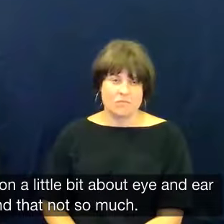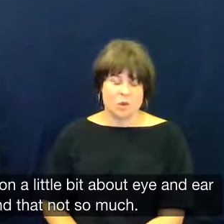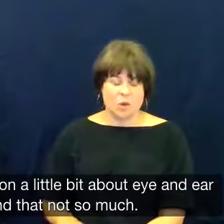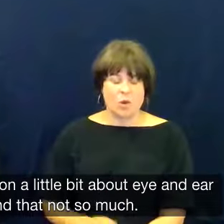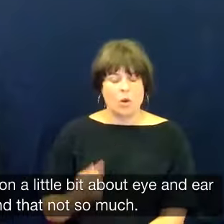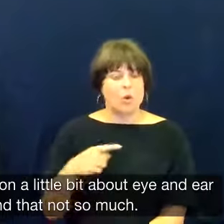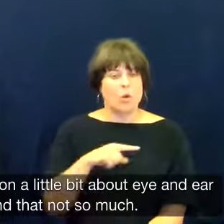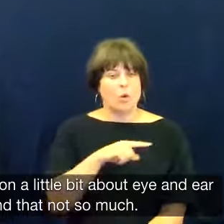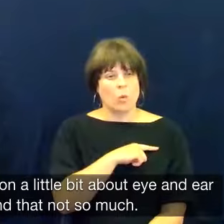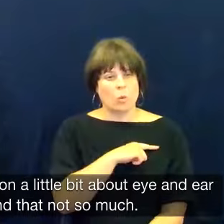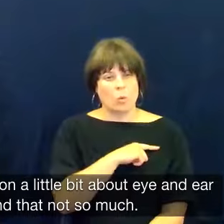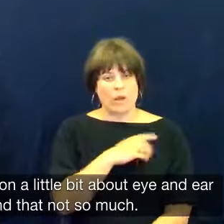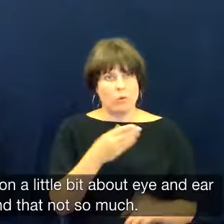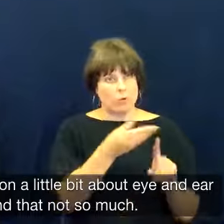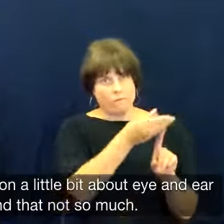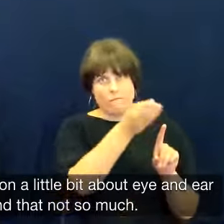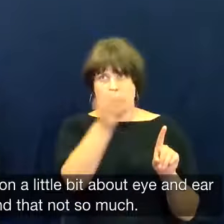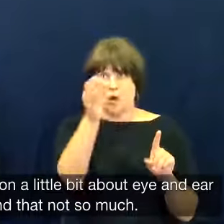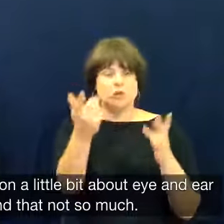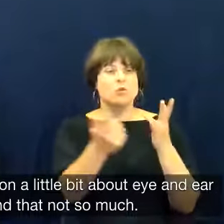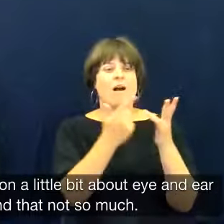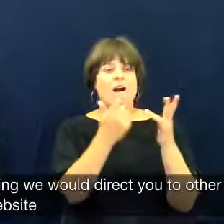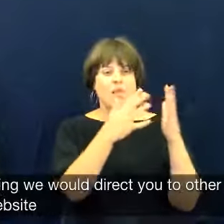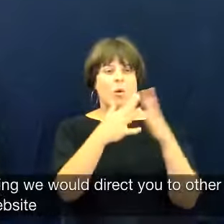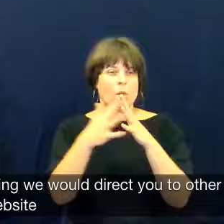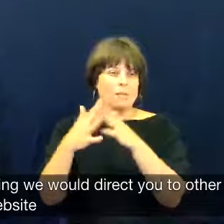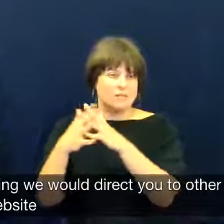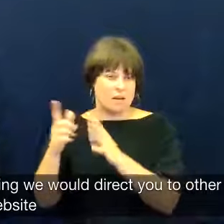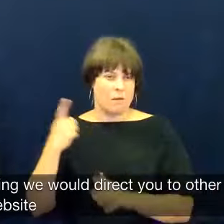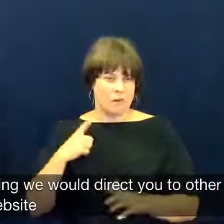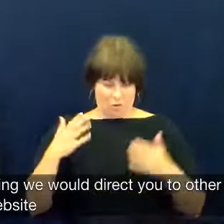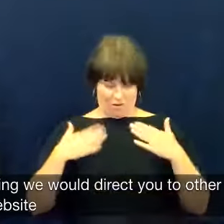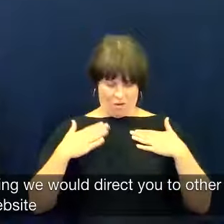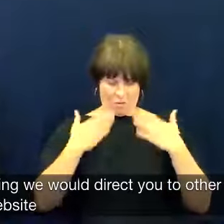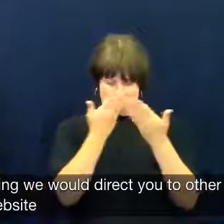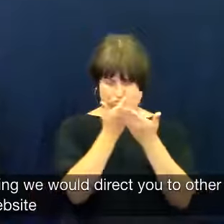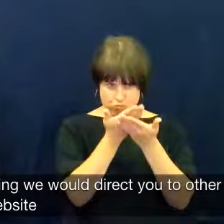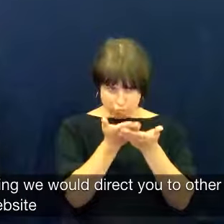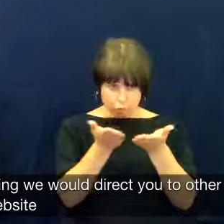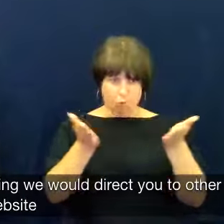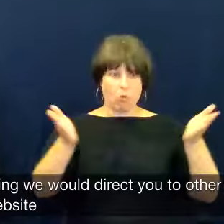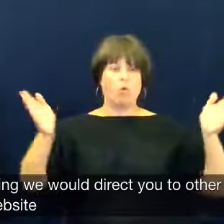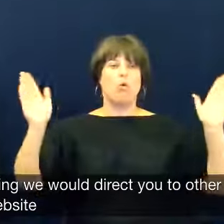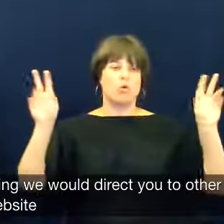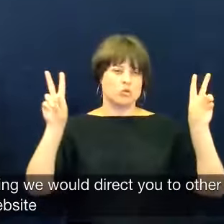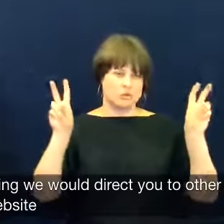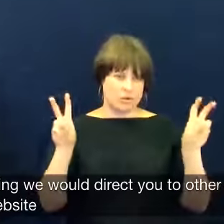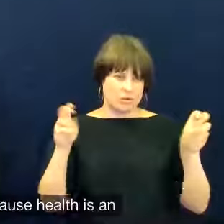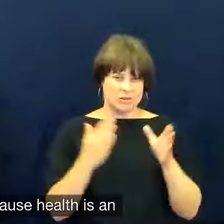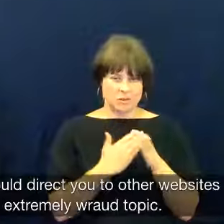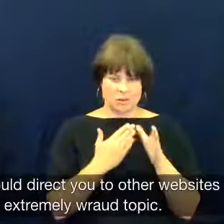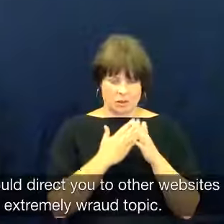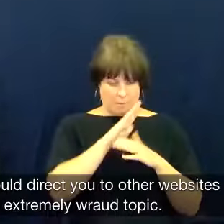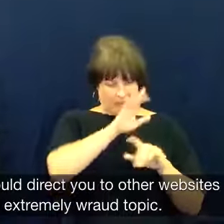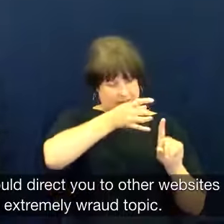to other websites, because health is an extremely broad topic. So it would depend what aspect of